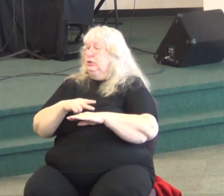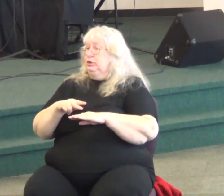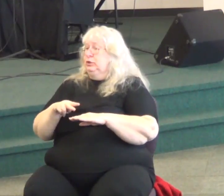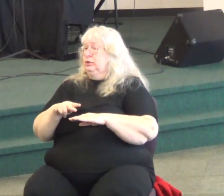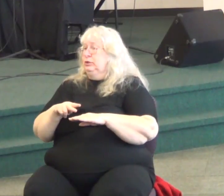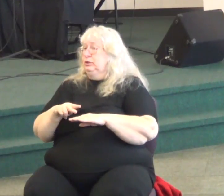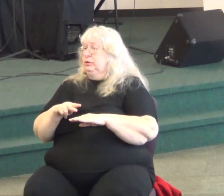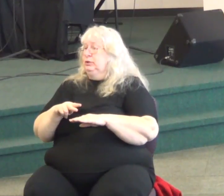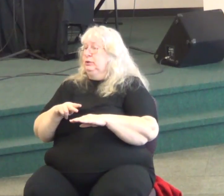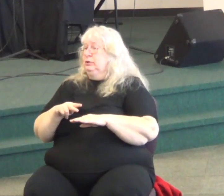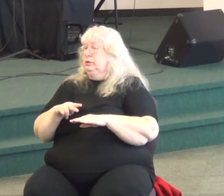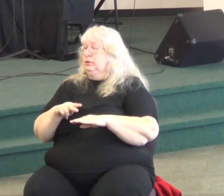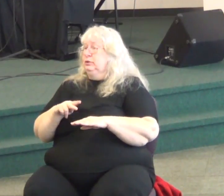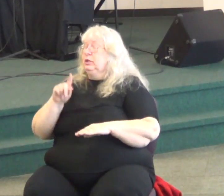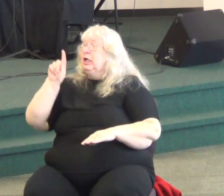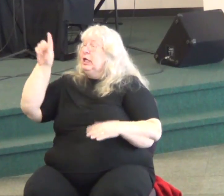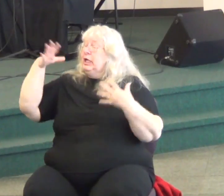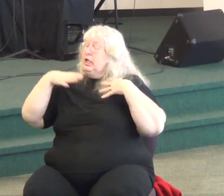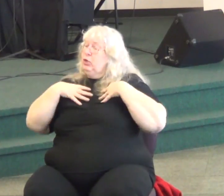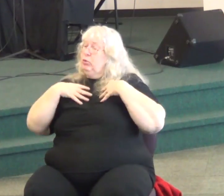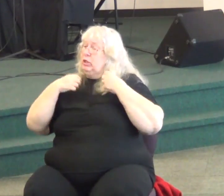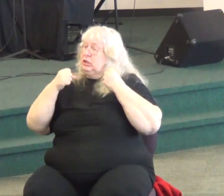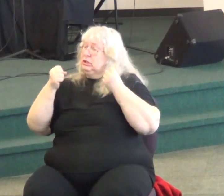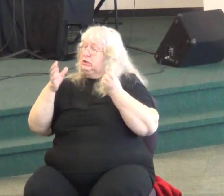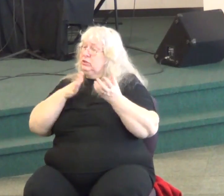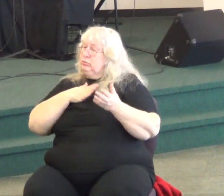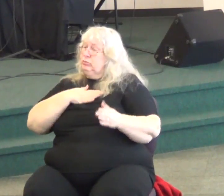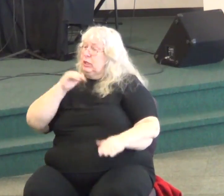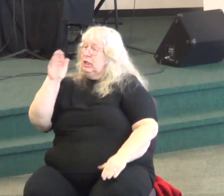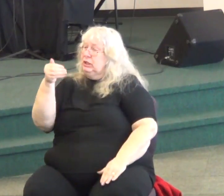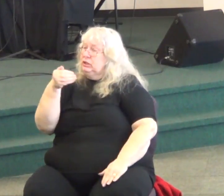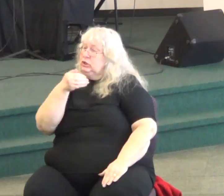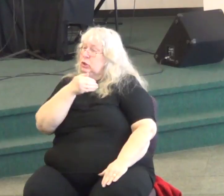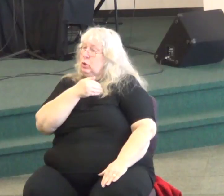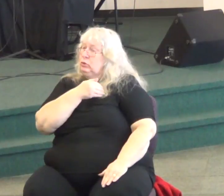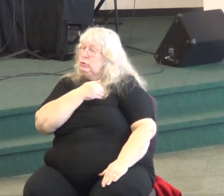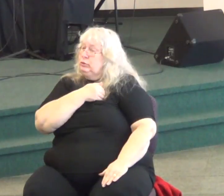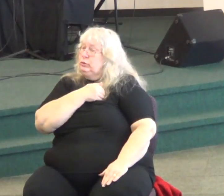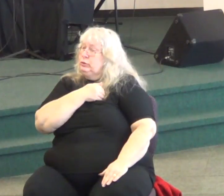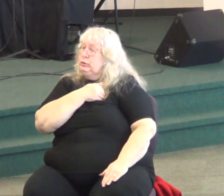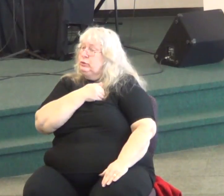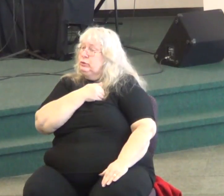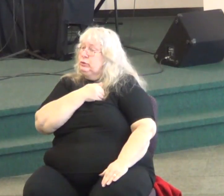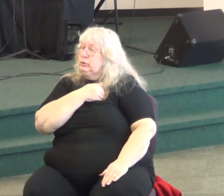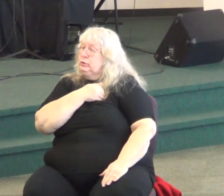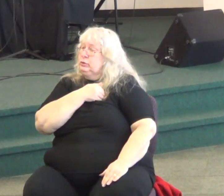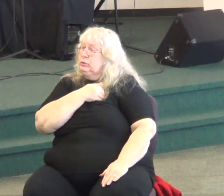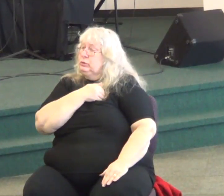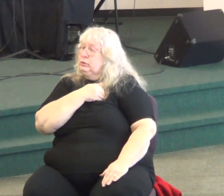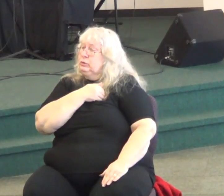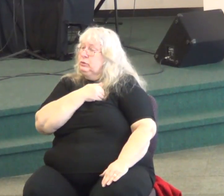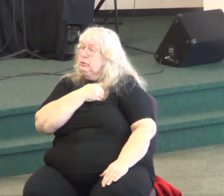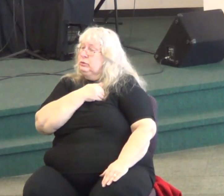He restores my soul in a world that gets so